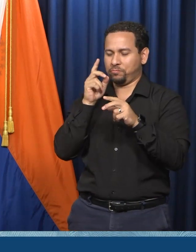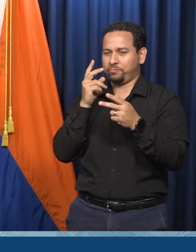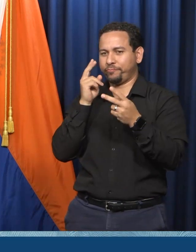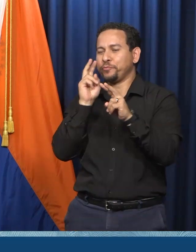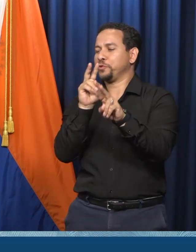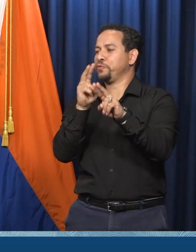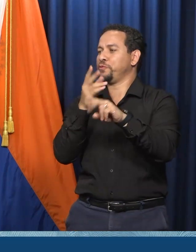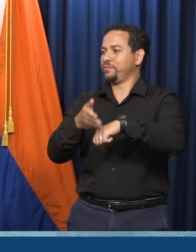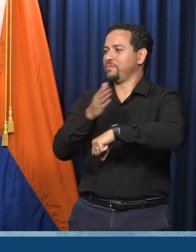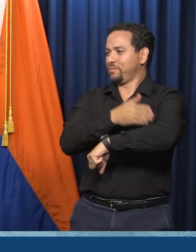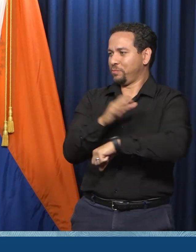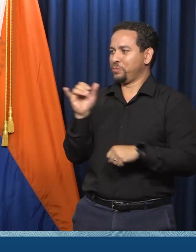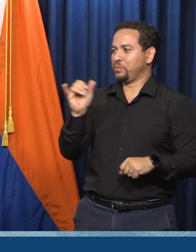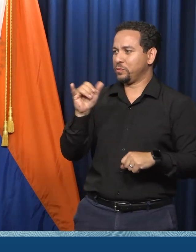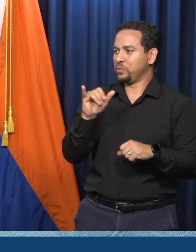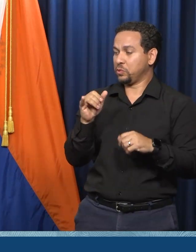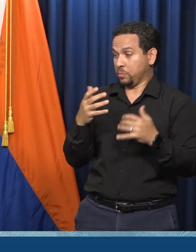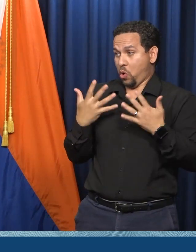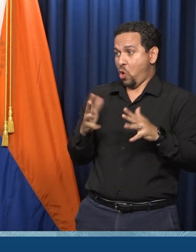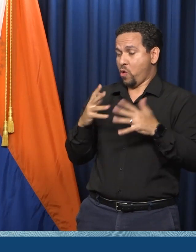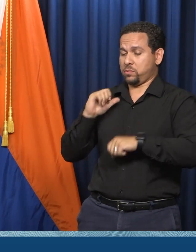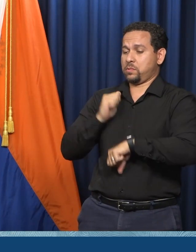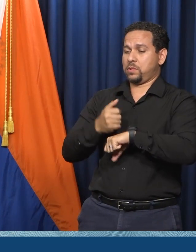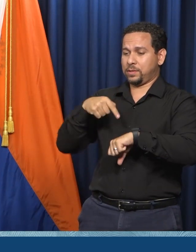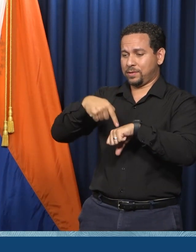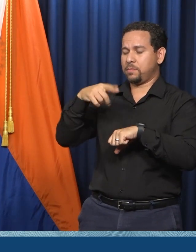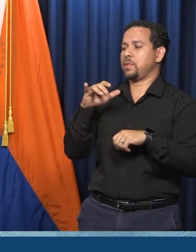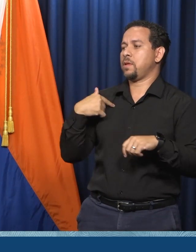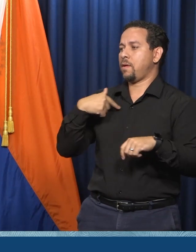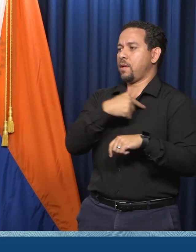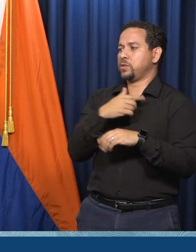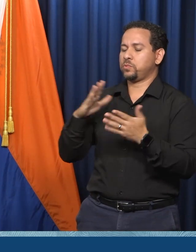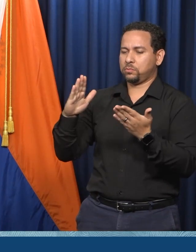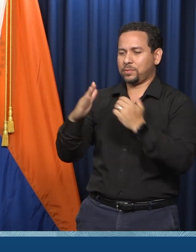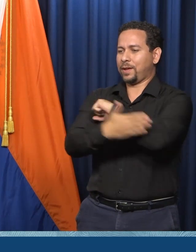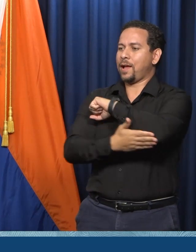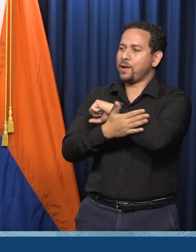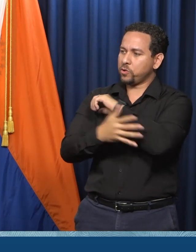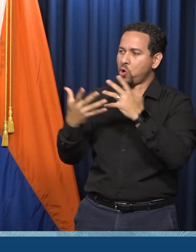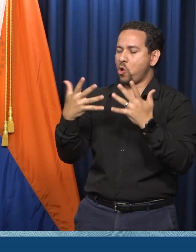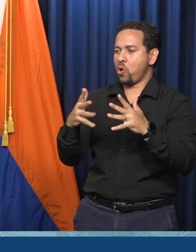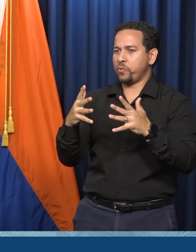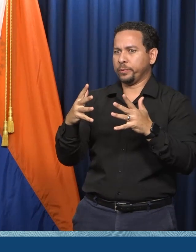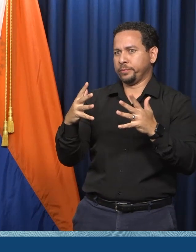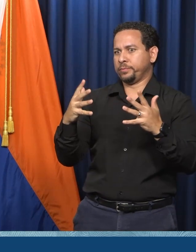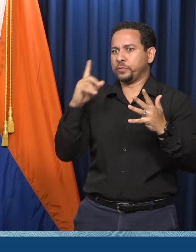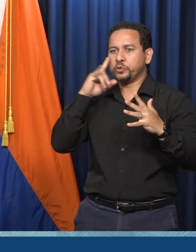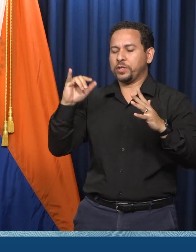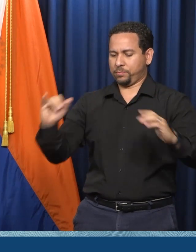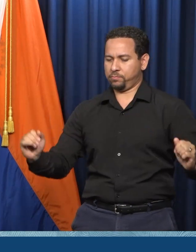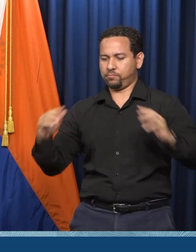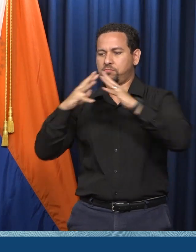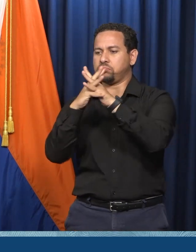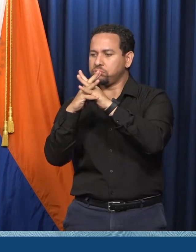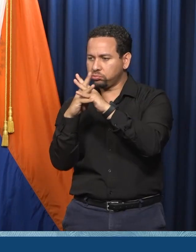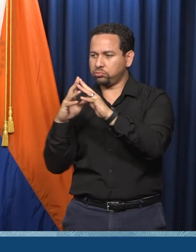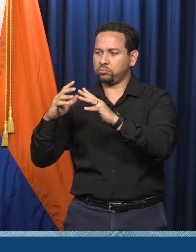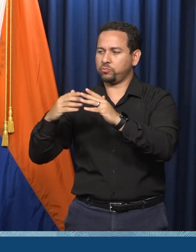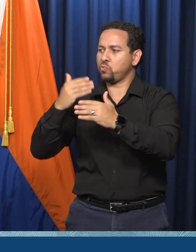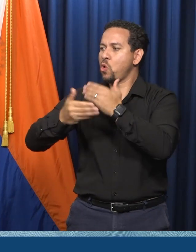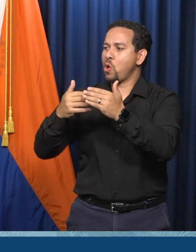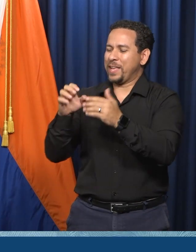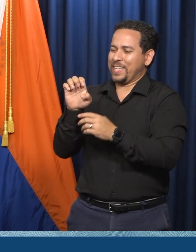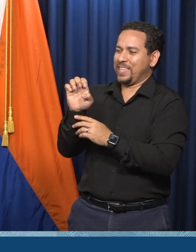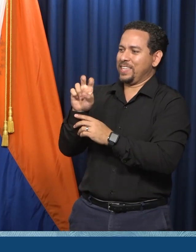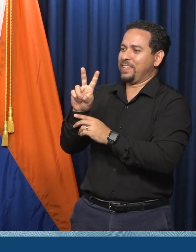with the county, we executed an intermunicipal agreement for rolling out EV chargers. We do have a